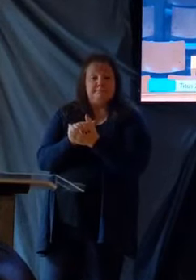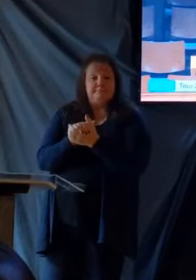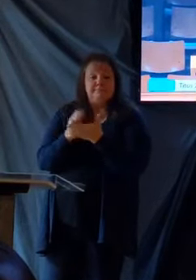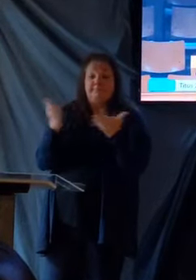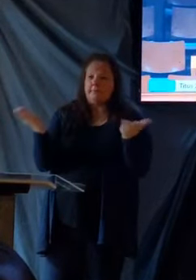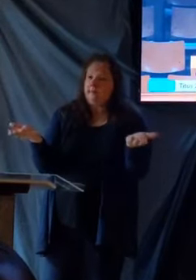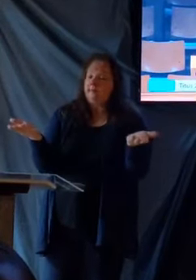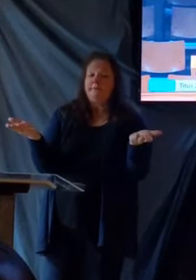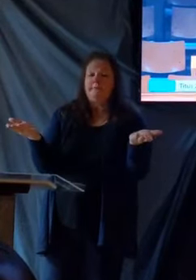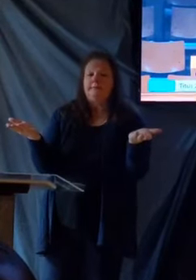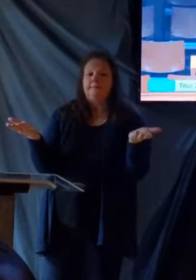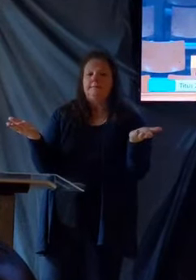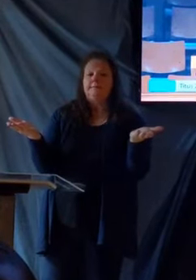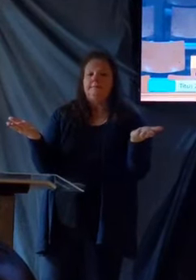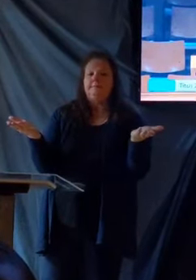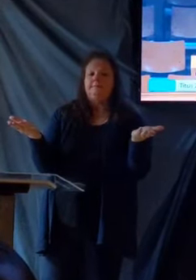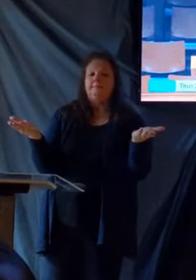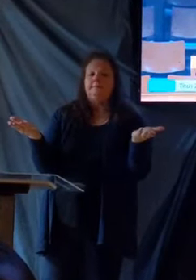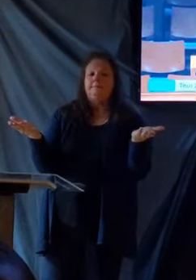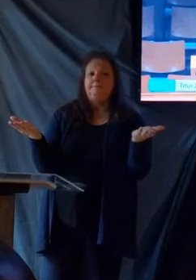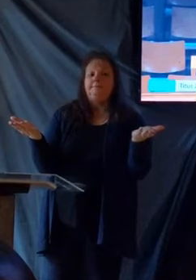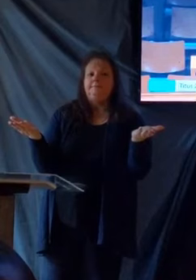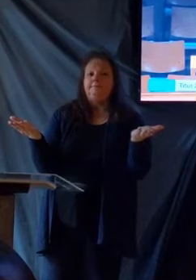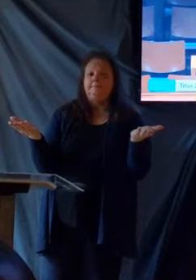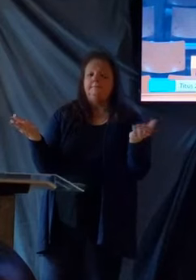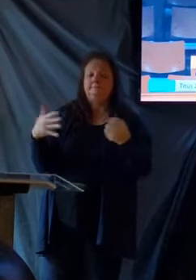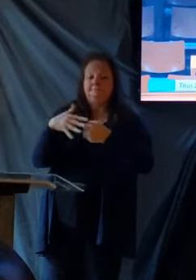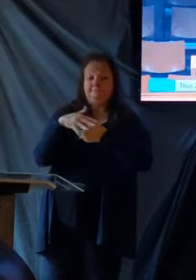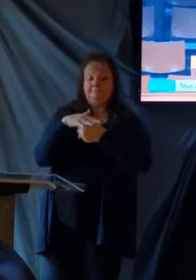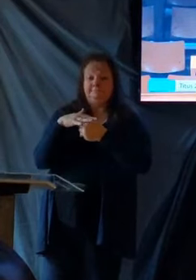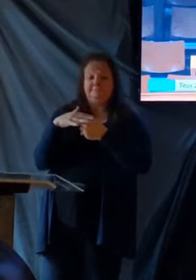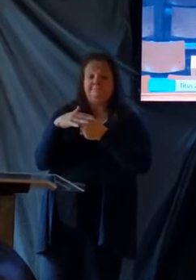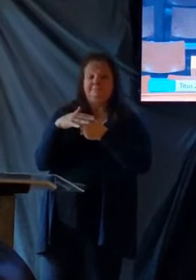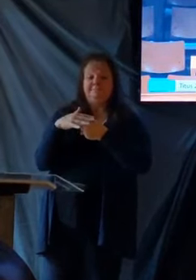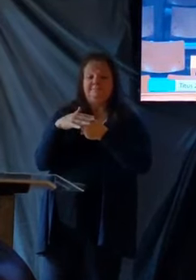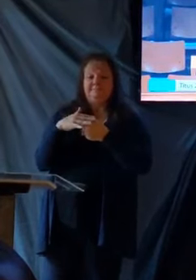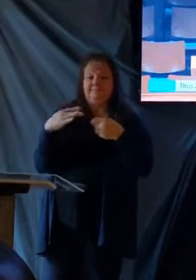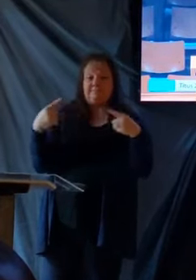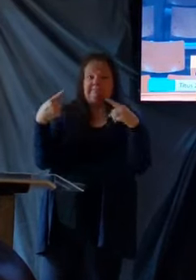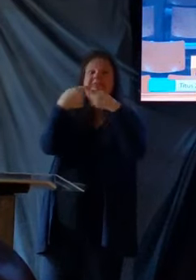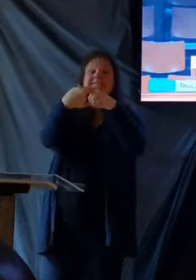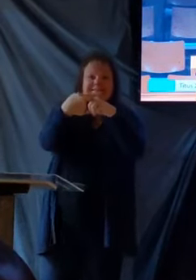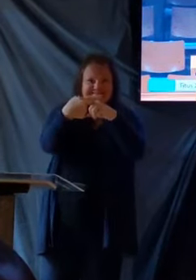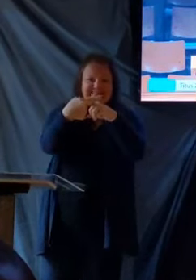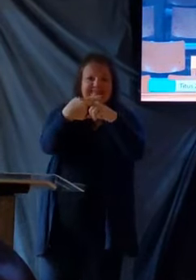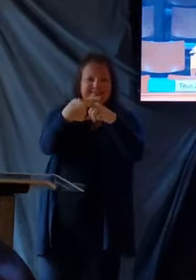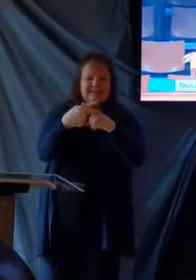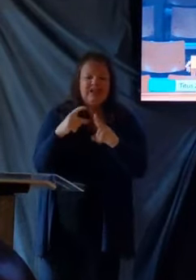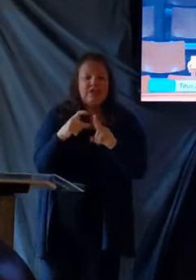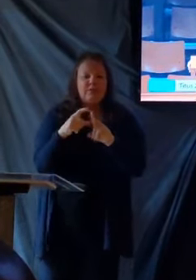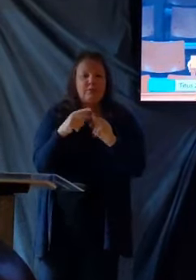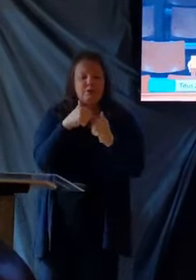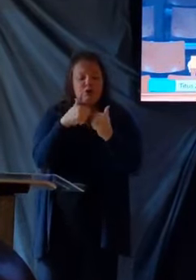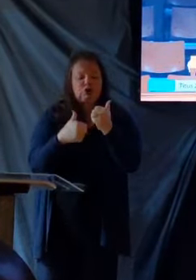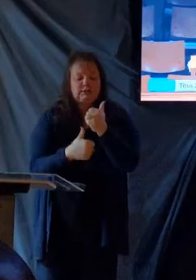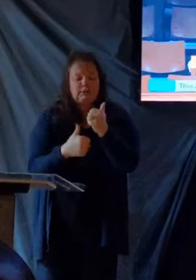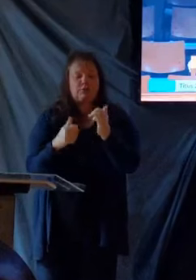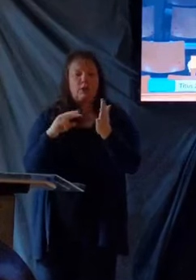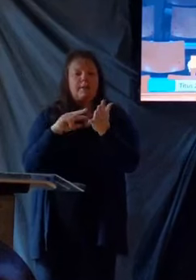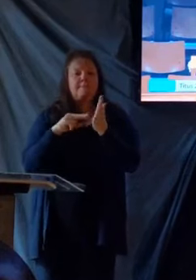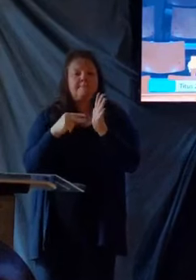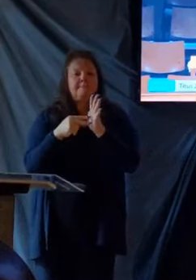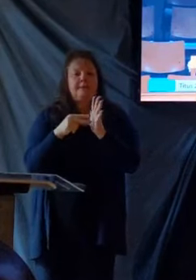Now here we are at the real area of conflict. The word subject is the